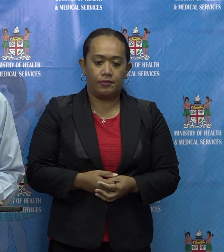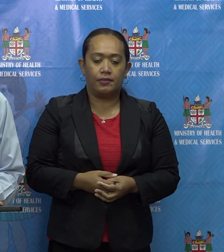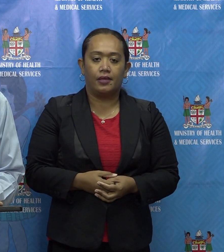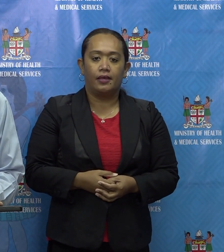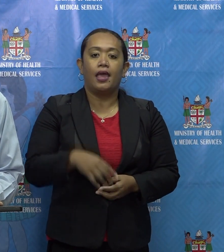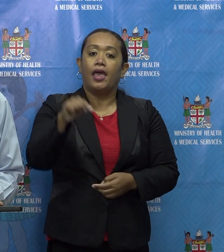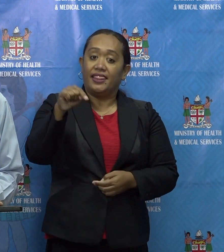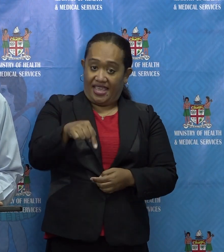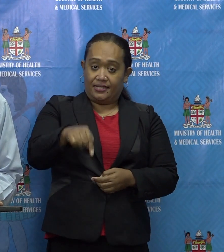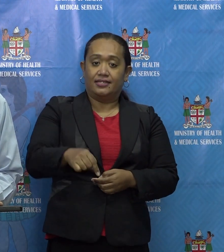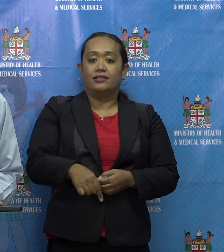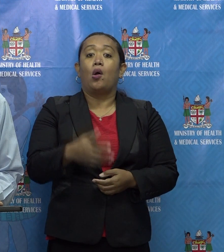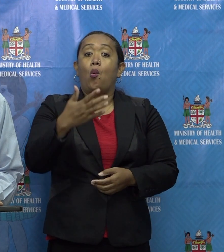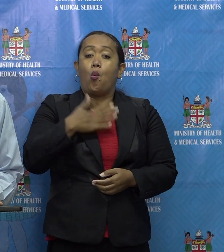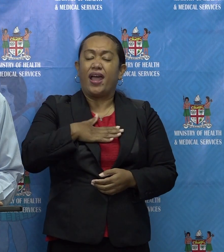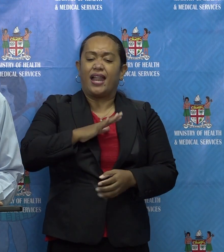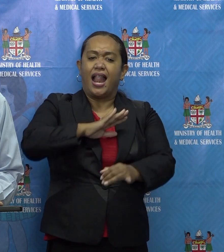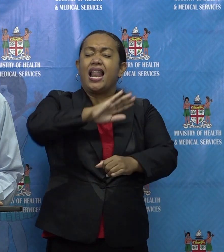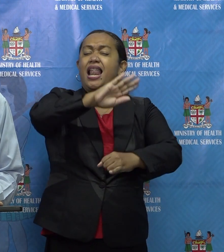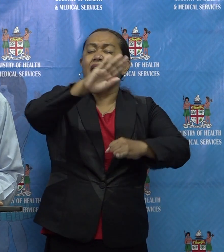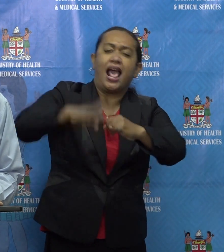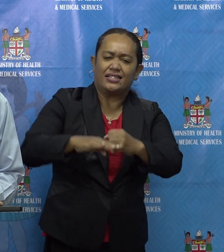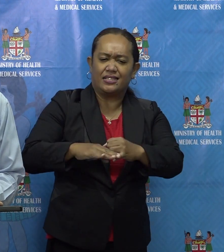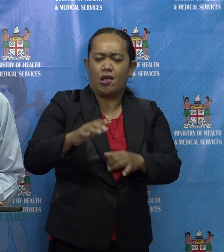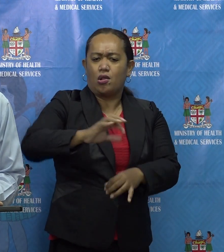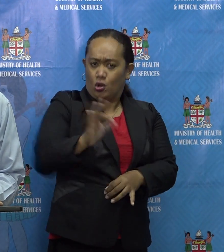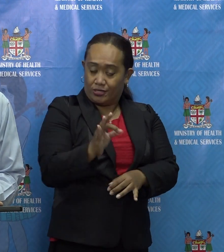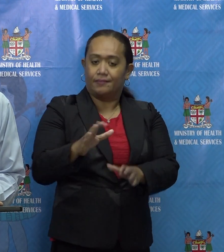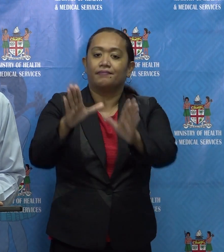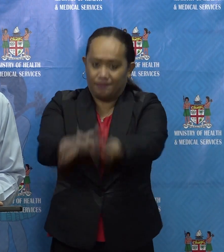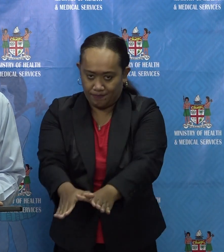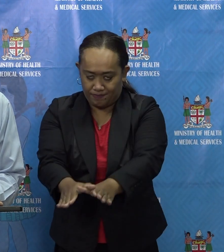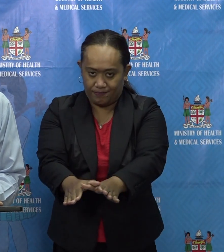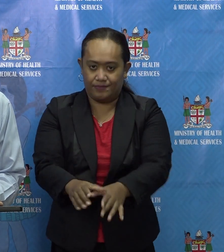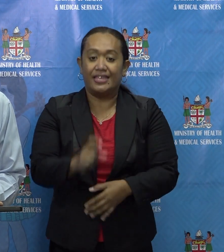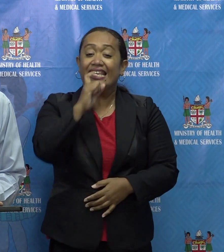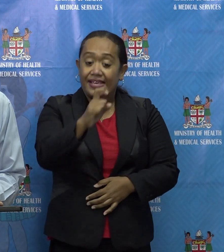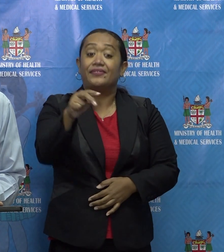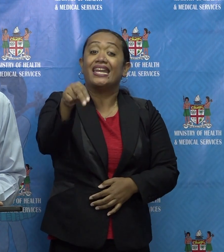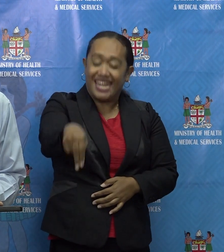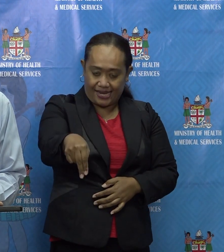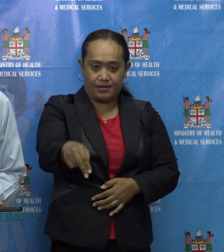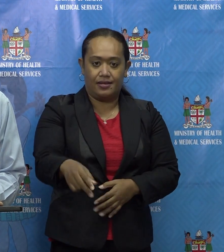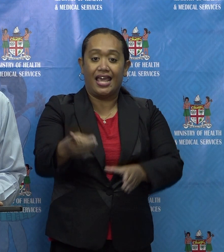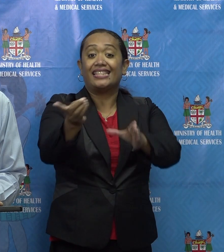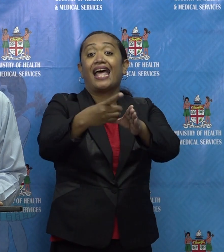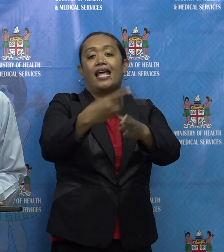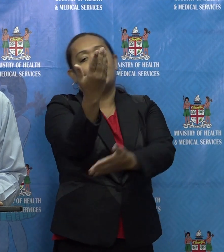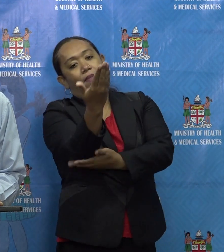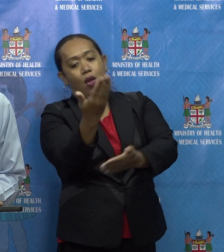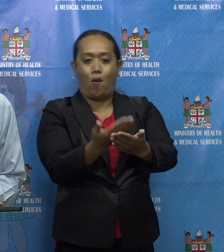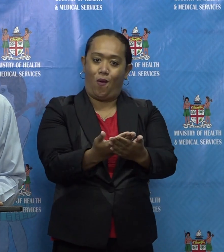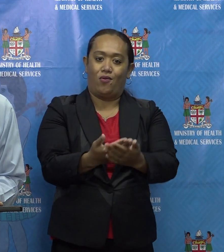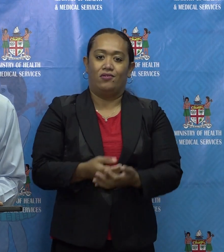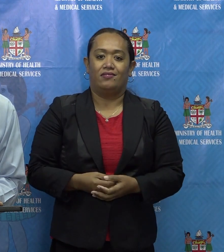that is a measure of absolute last resort that will be taken only and if only the data we obtain provide us